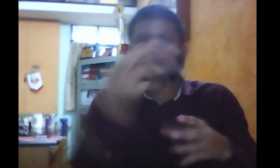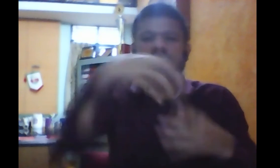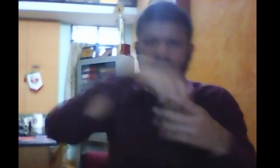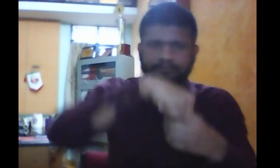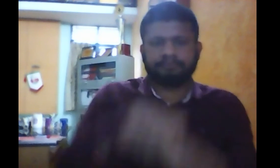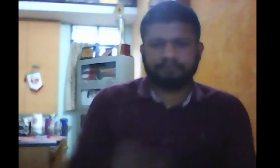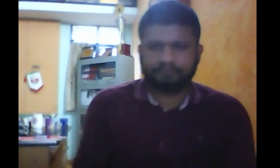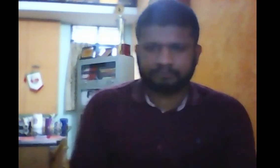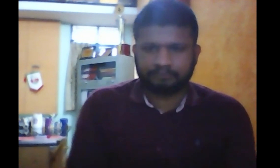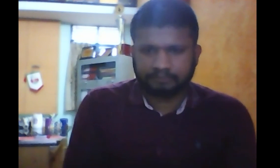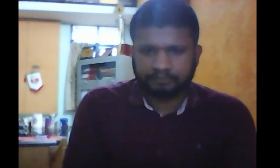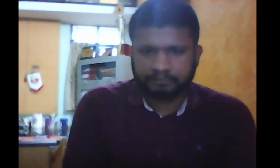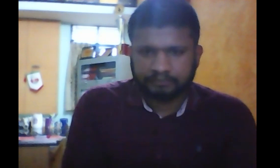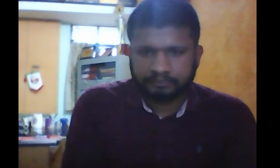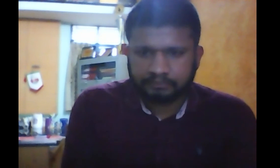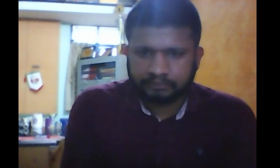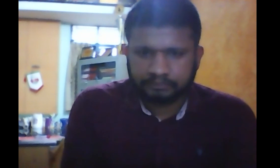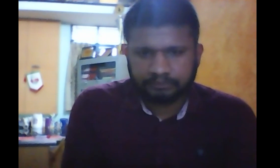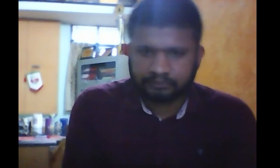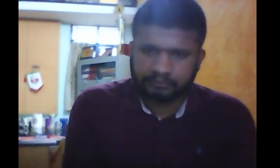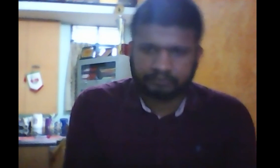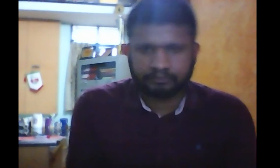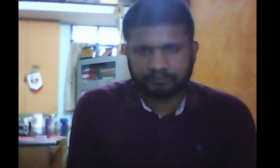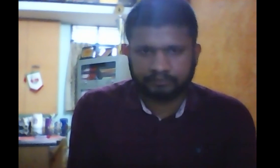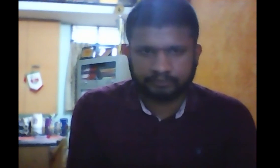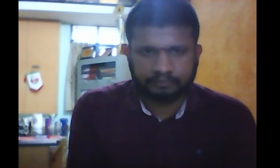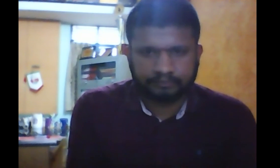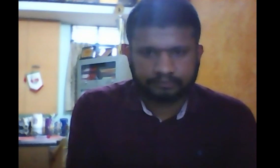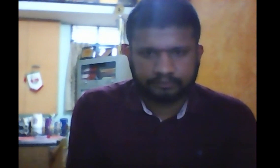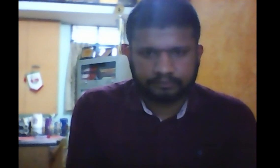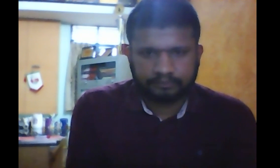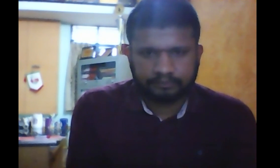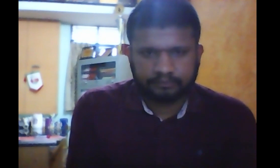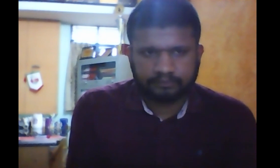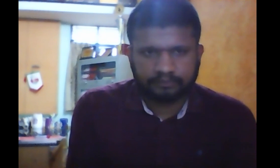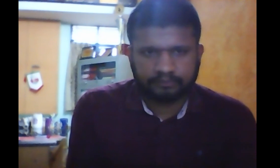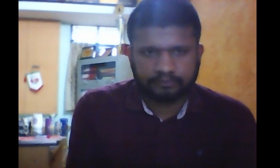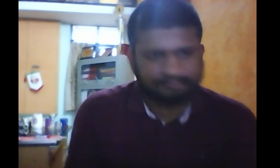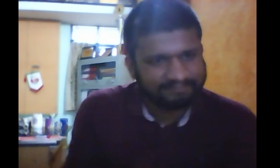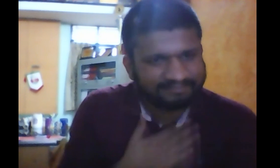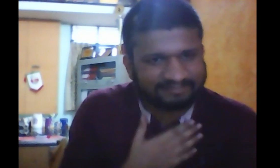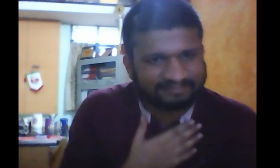people, they are using the different signing and their own grammar.